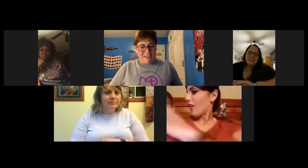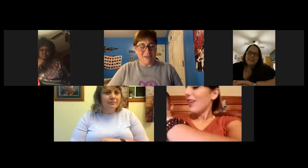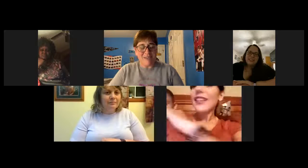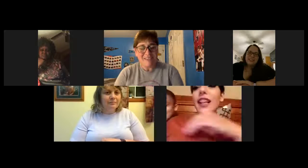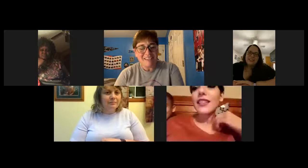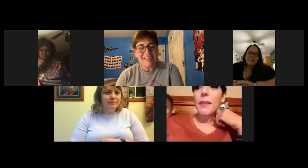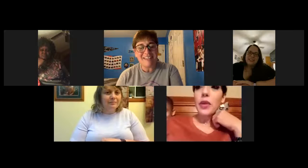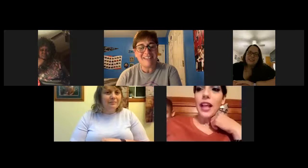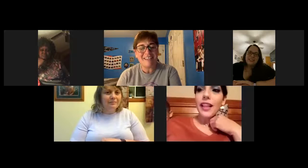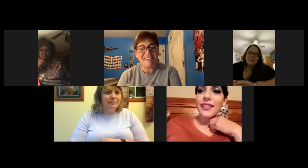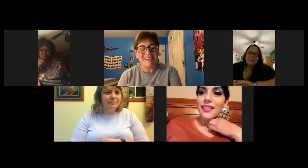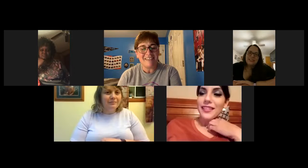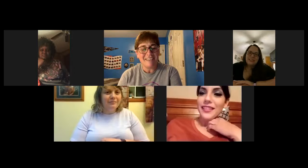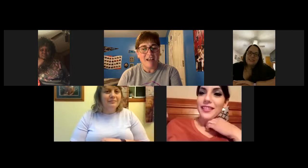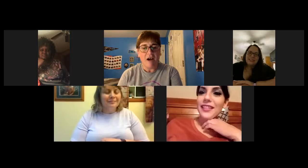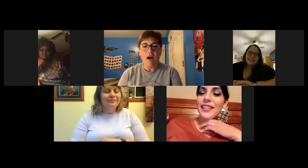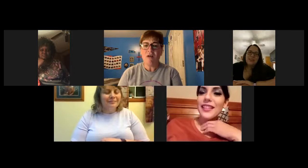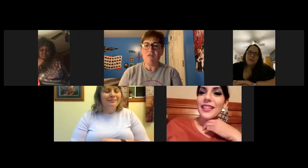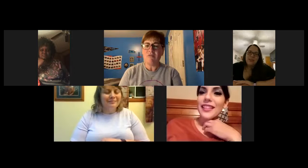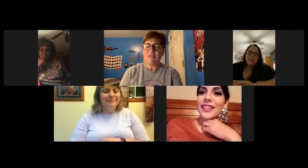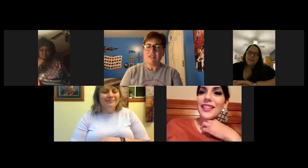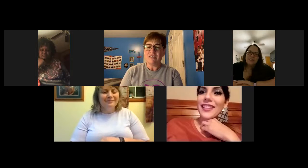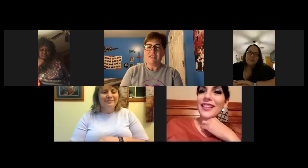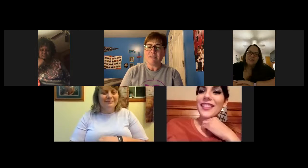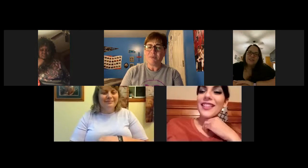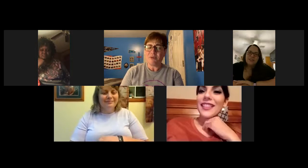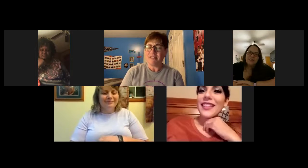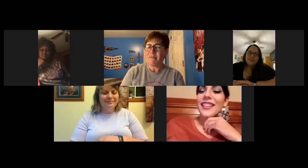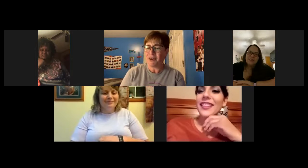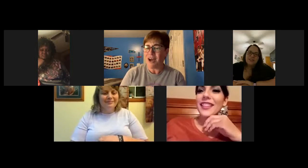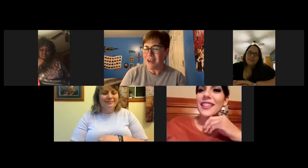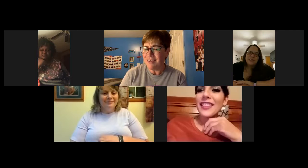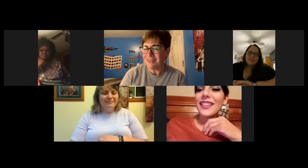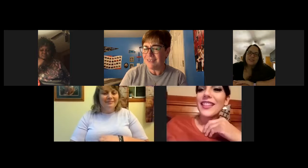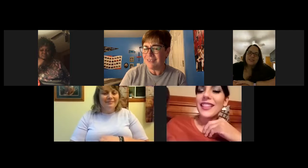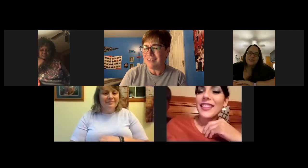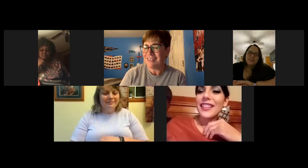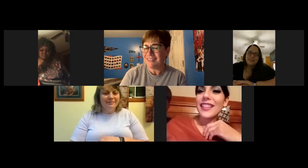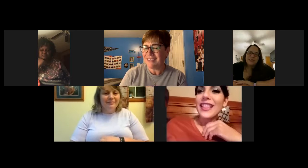no, temporada. Oh, temporada?